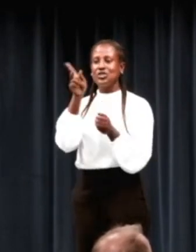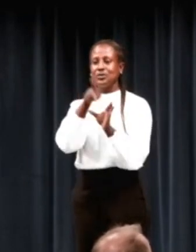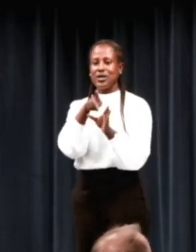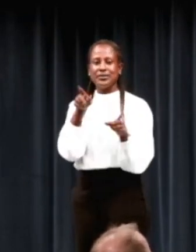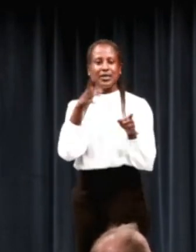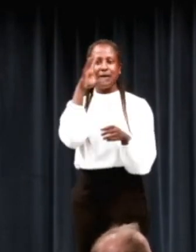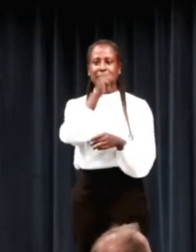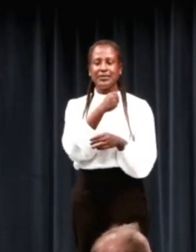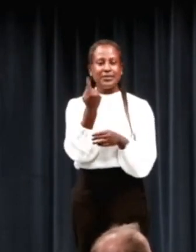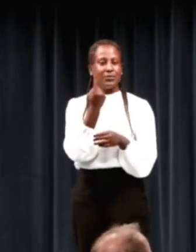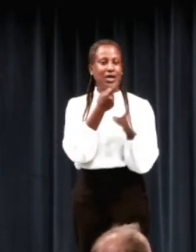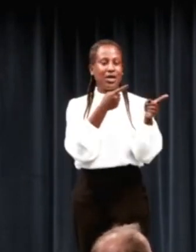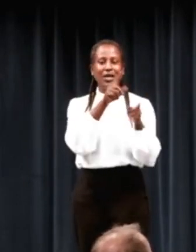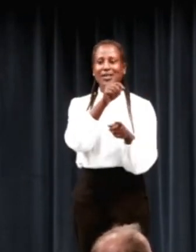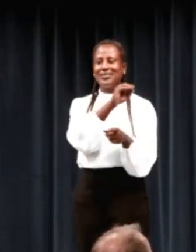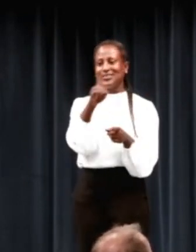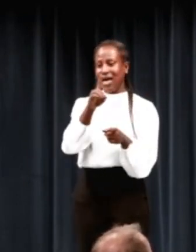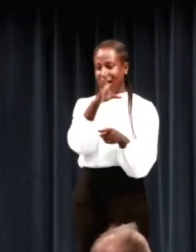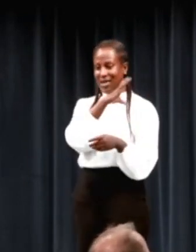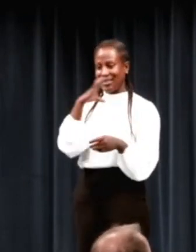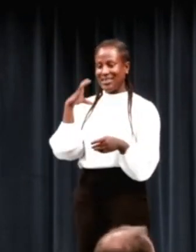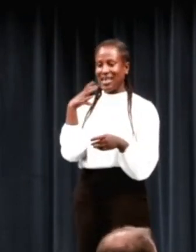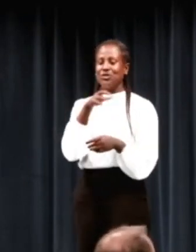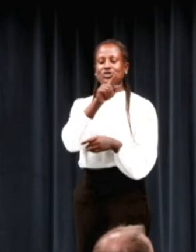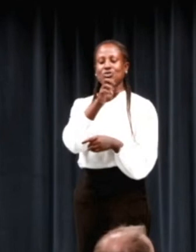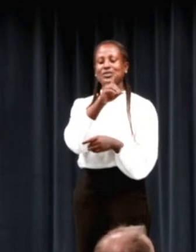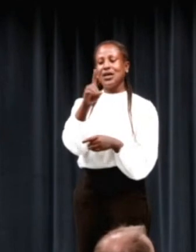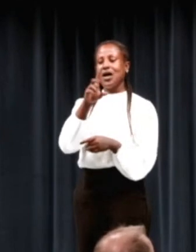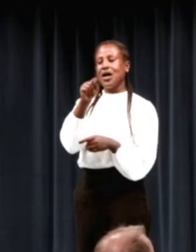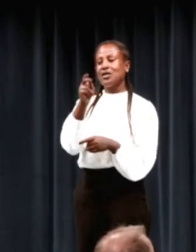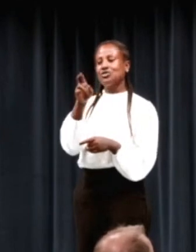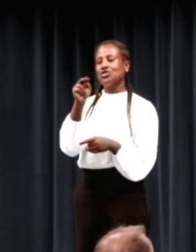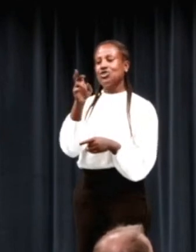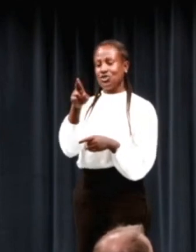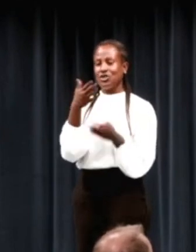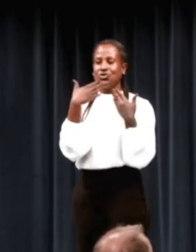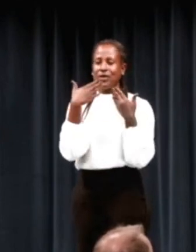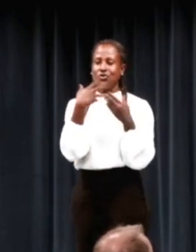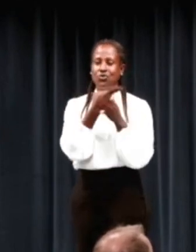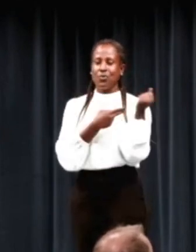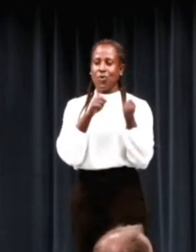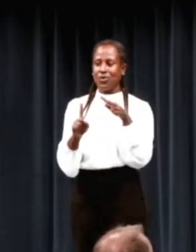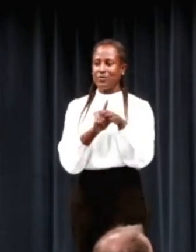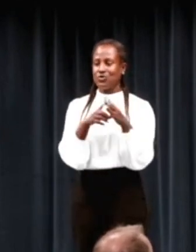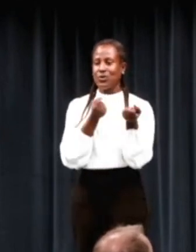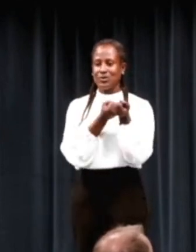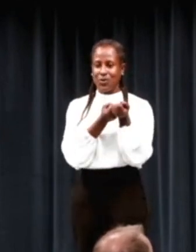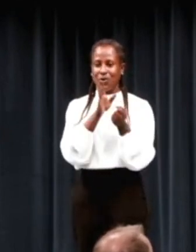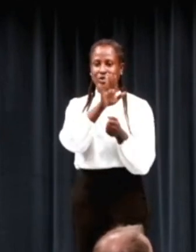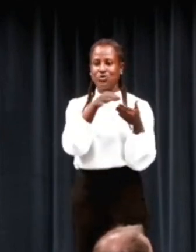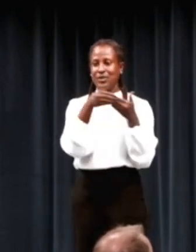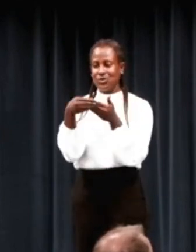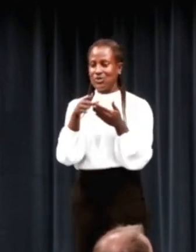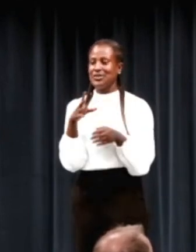missing? And as well as Councilmember Todd Turner for his support as well. So I want to thank them both for being here and for their